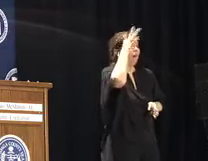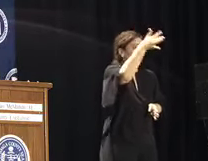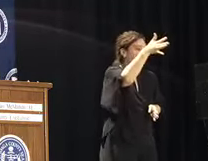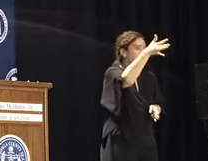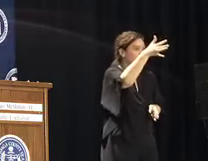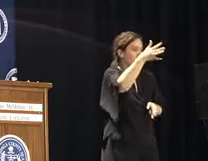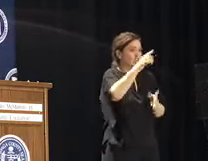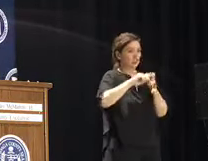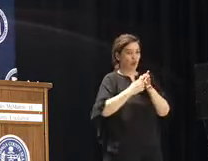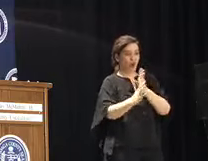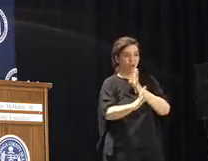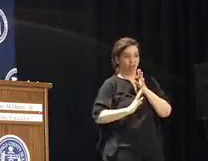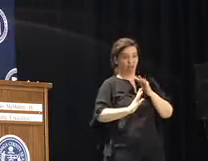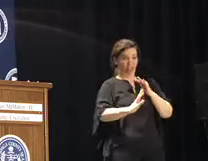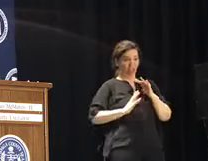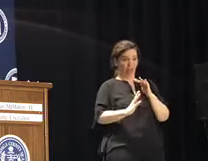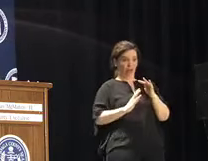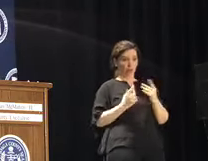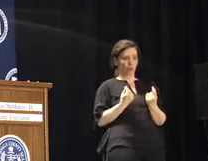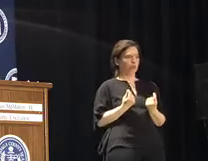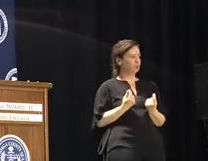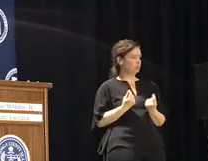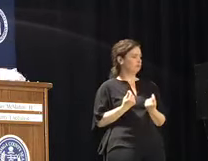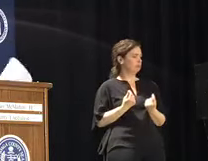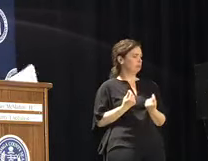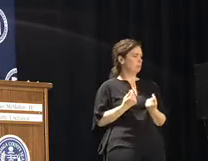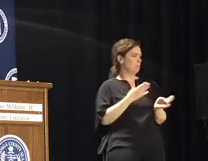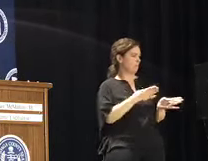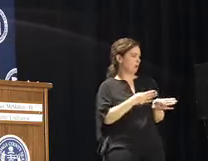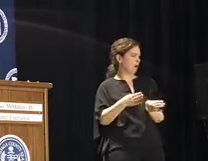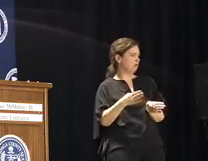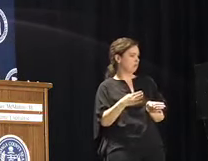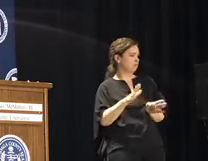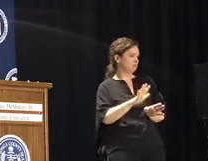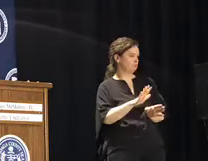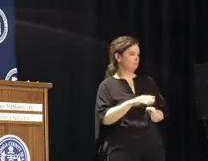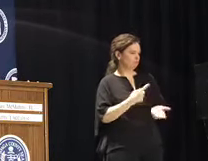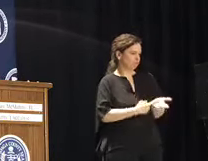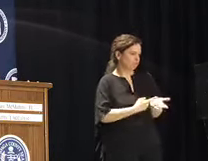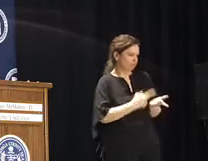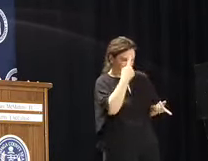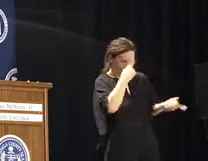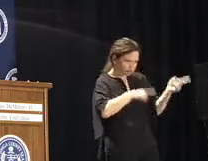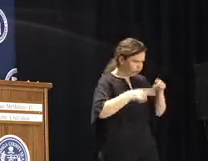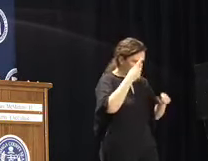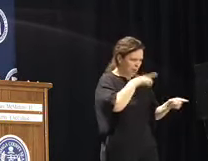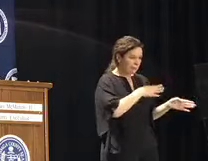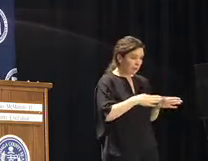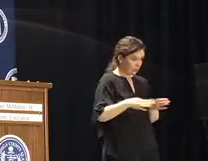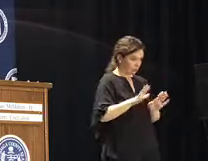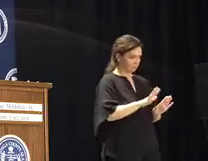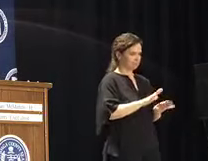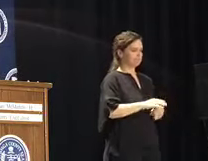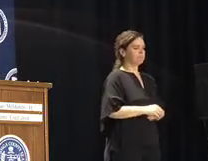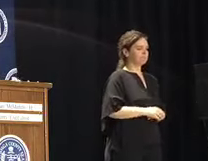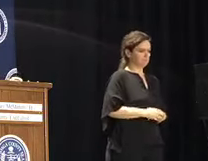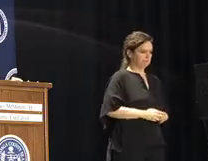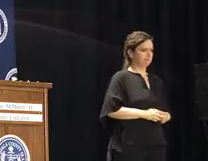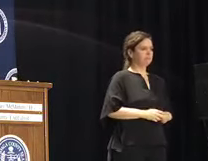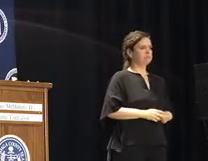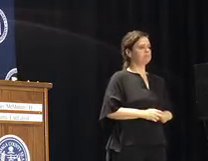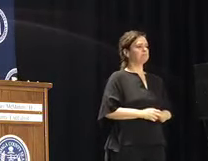a worst case scenario. So we've been through this planning. I've shared with you that we're working for an off-site facility